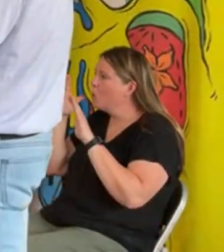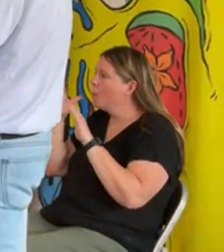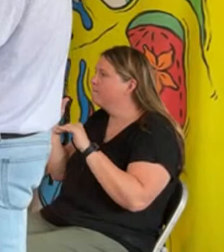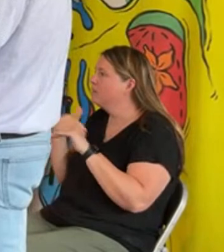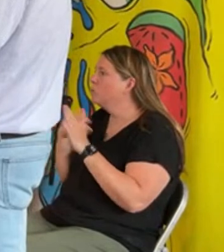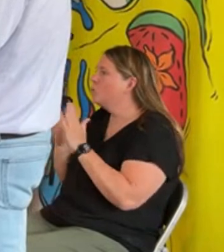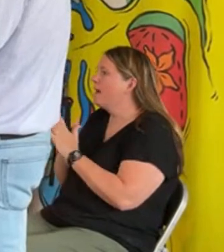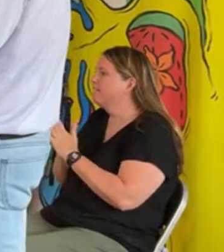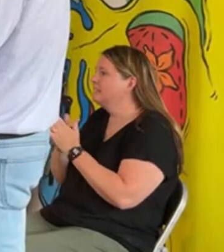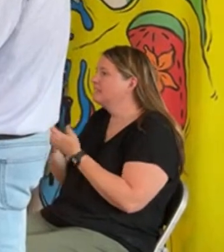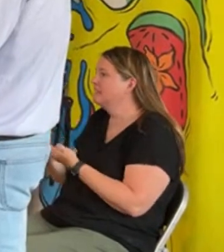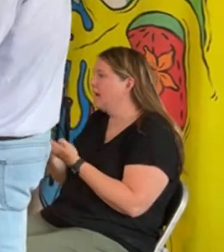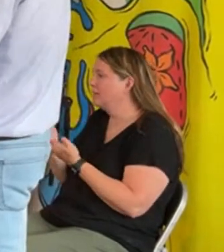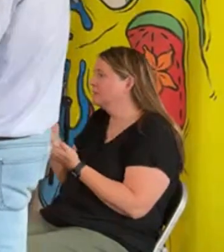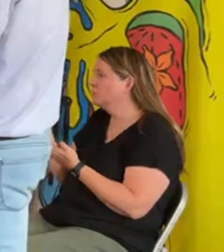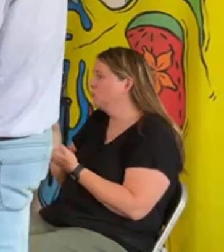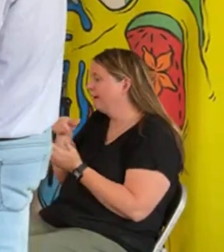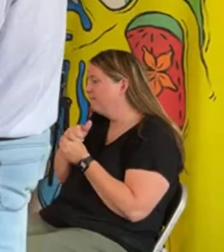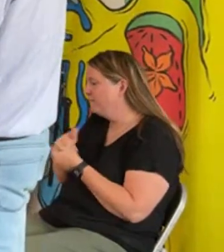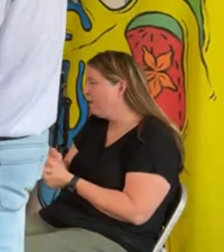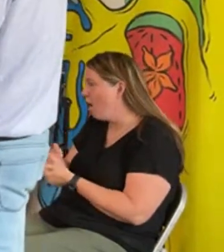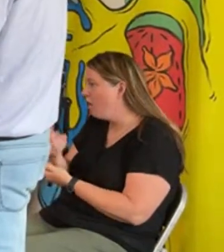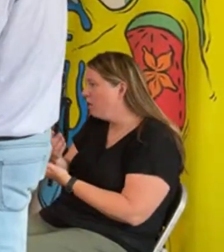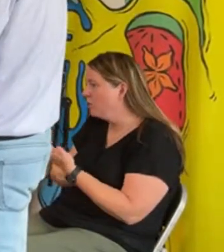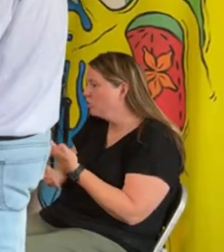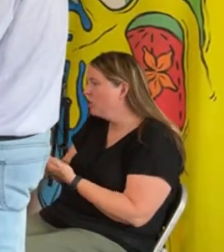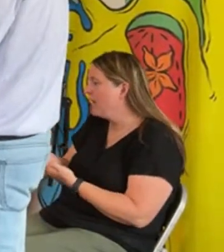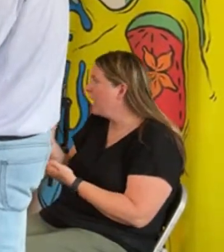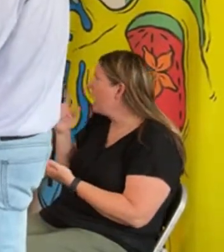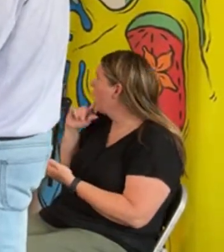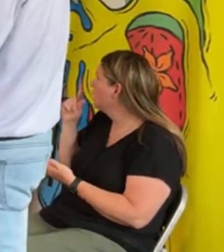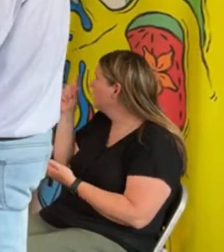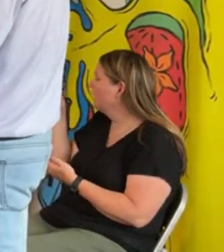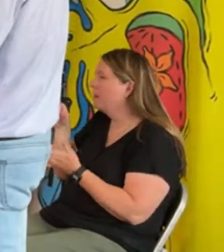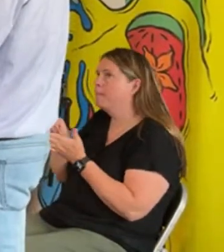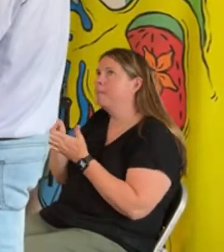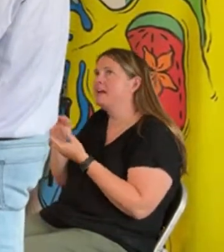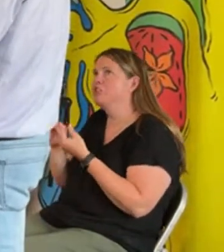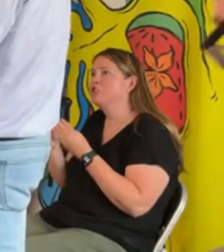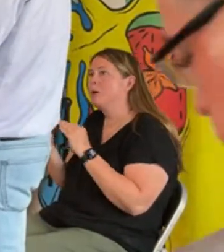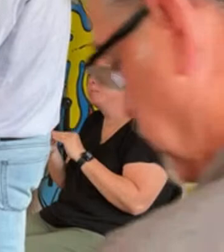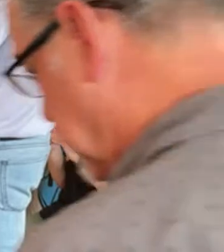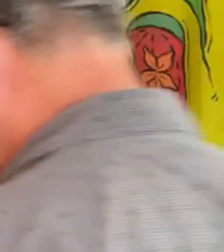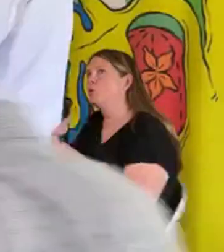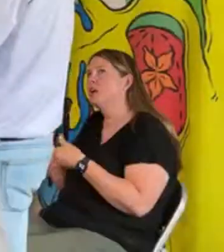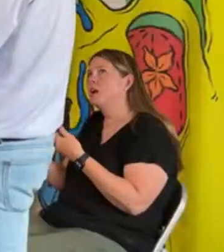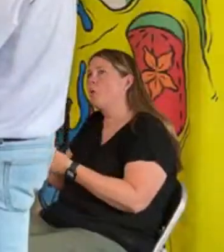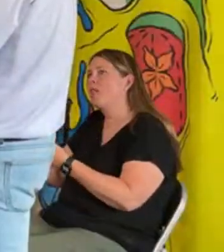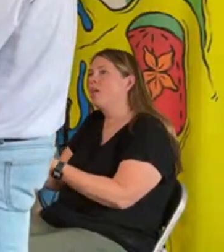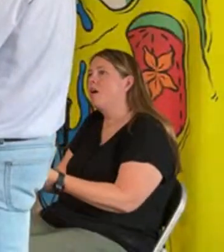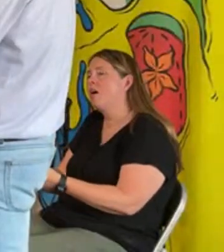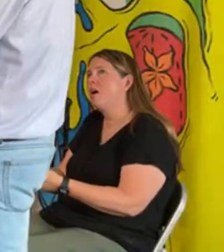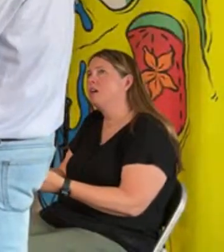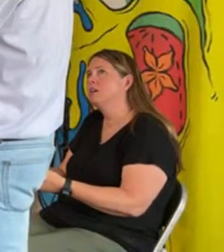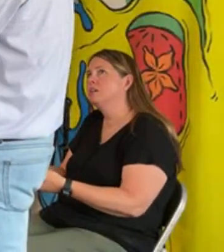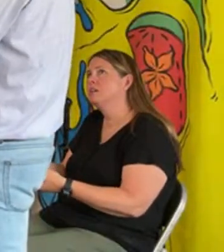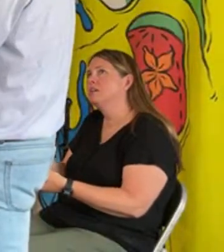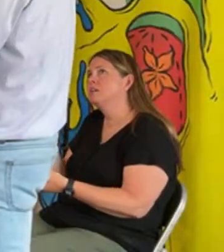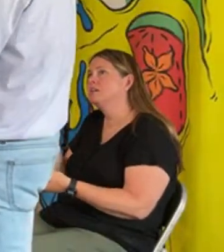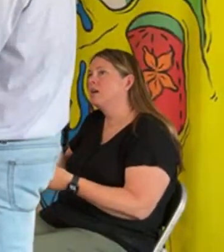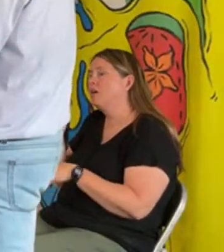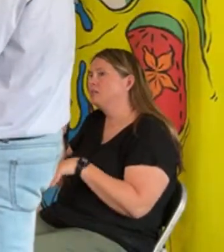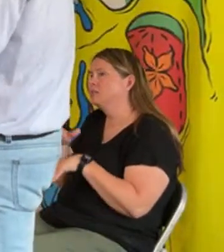to follow in your hands. I will leave the page number just so you go along, but they're also on the